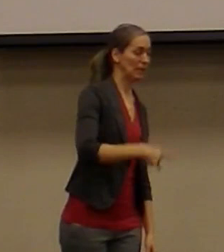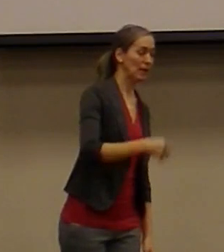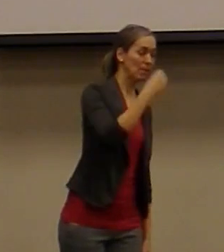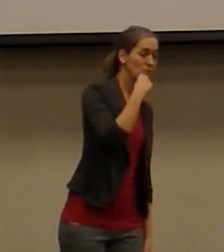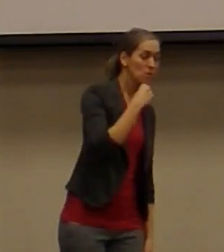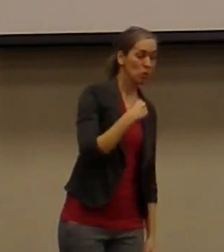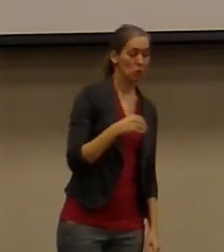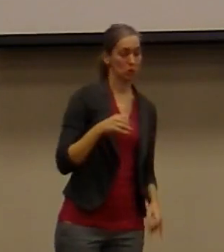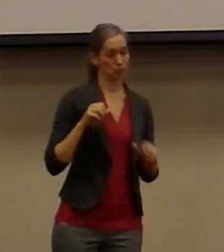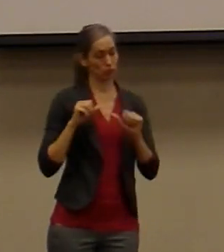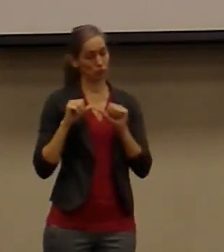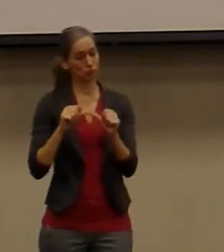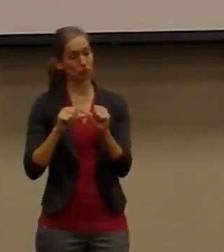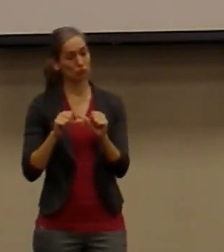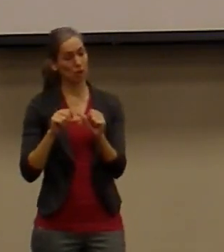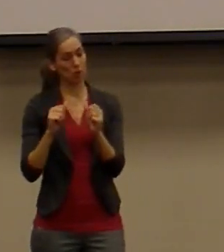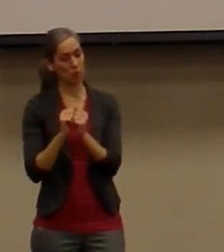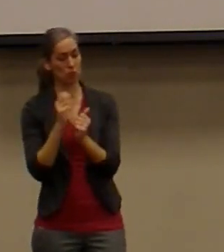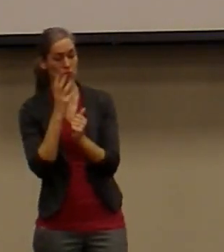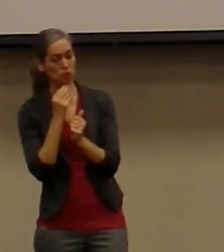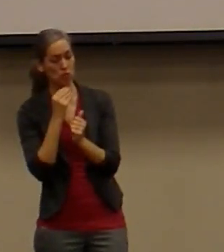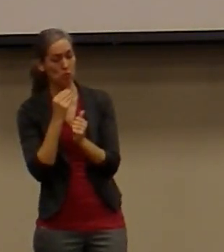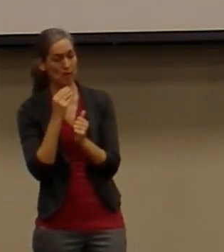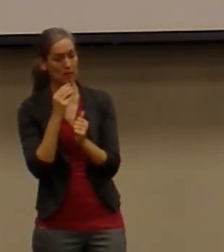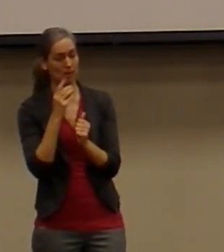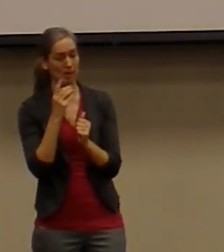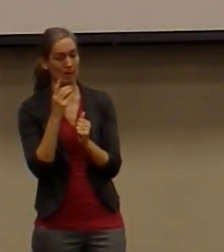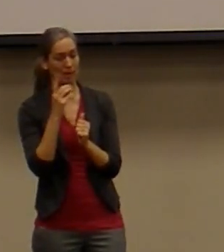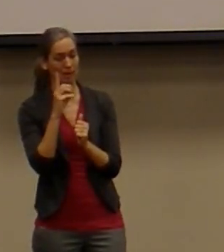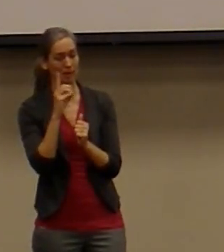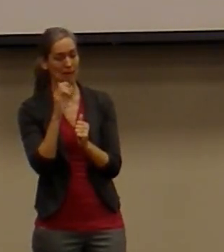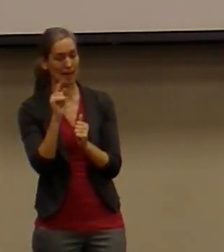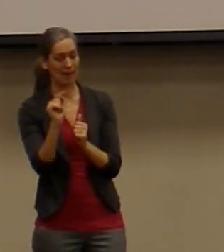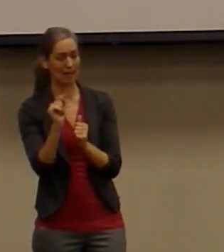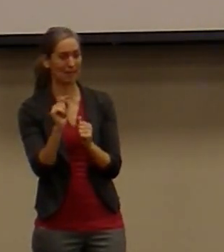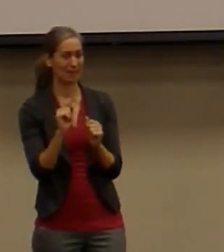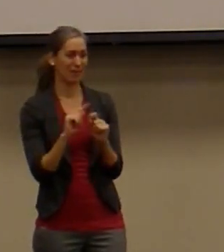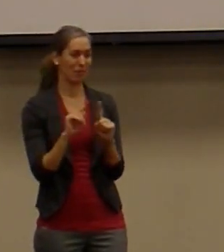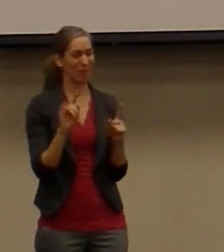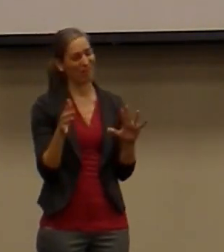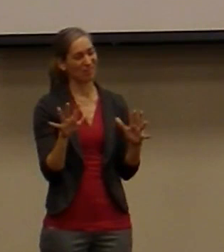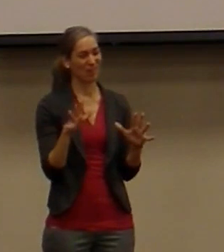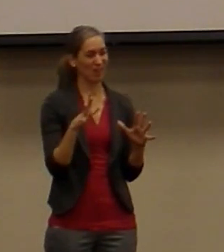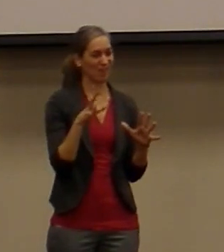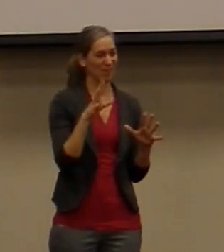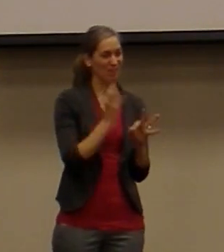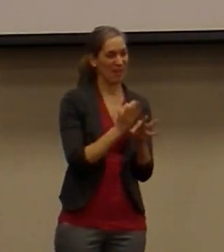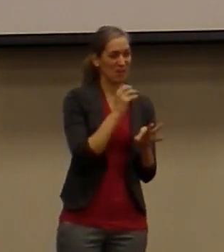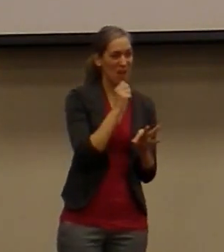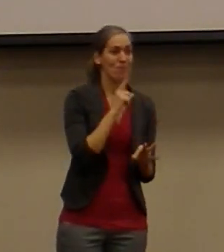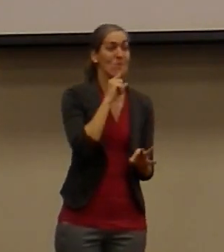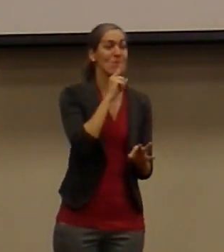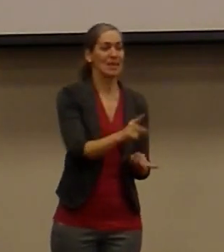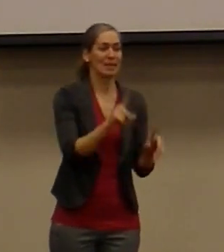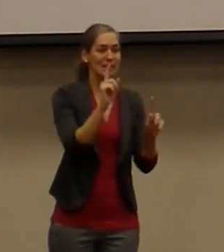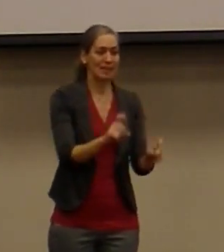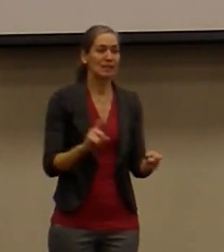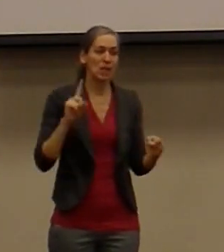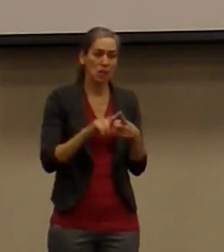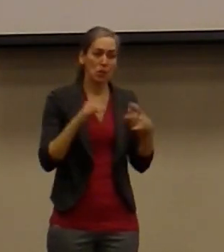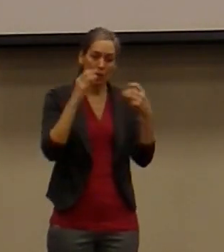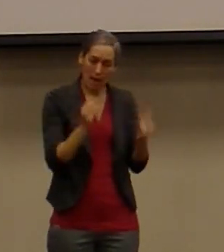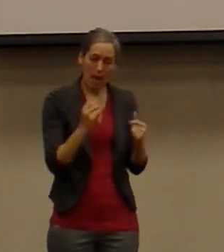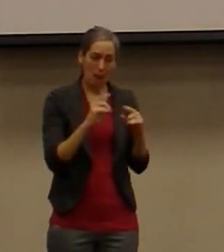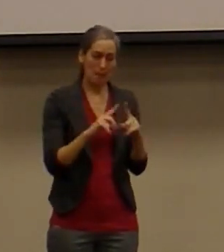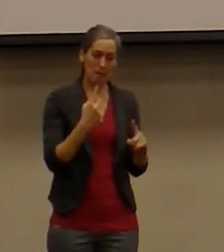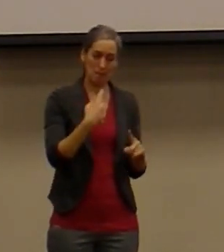Jewish diet that they had known all of their life. Their faith doesn't seem to have really been tested all that much until now, but they stand up.